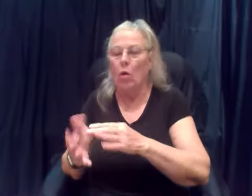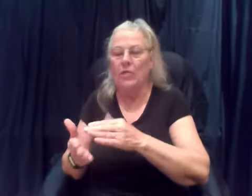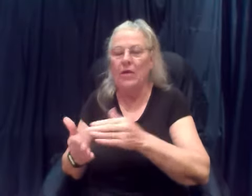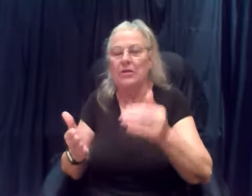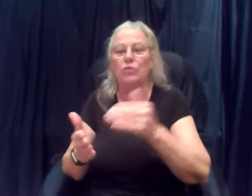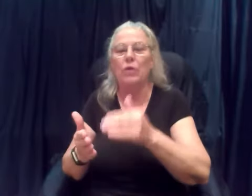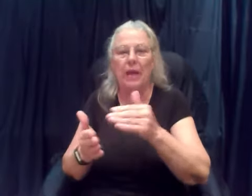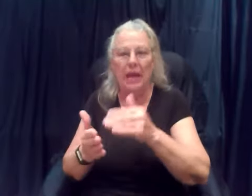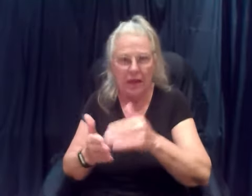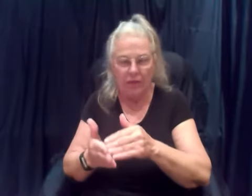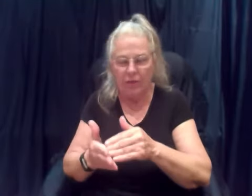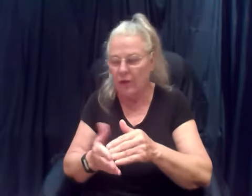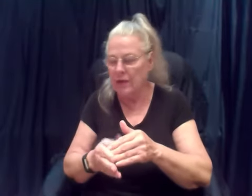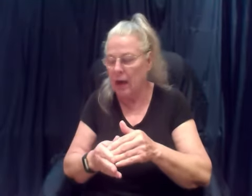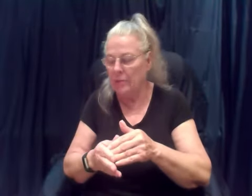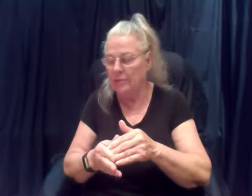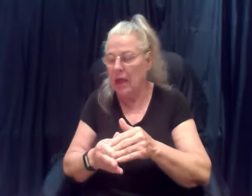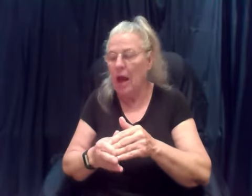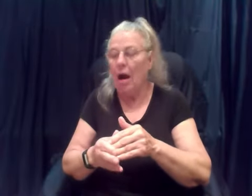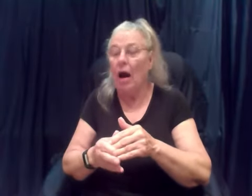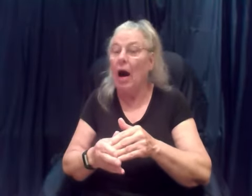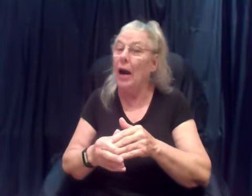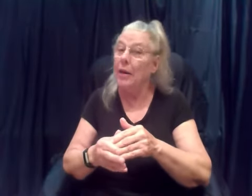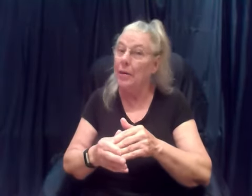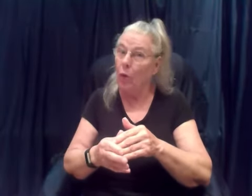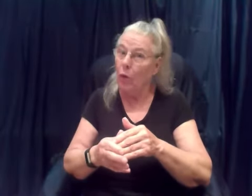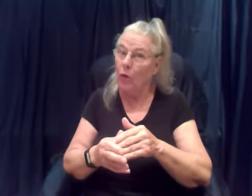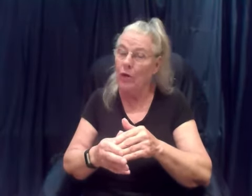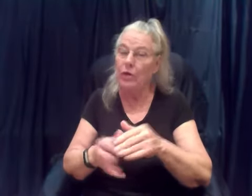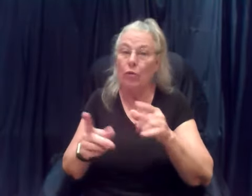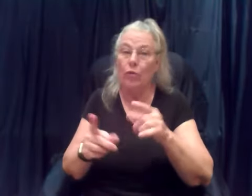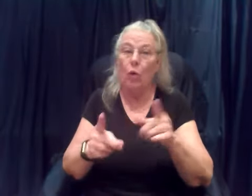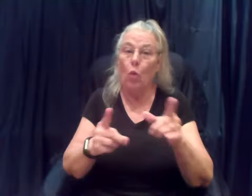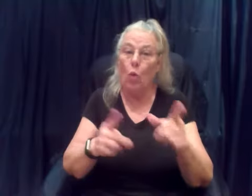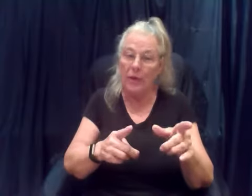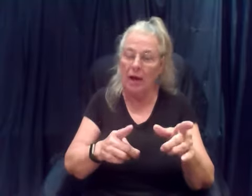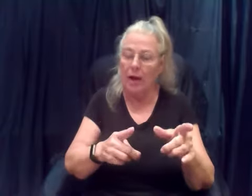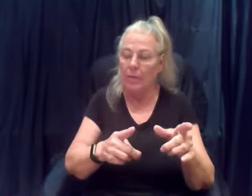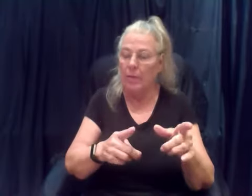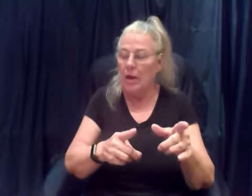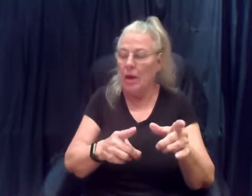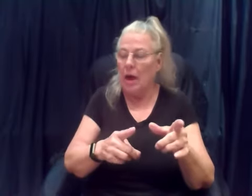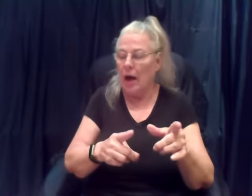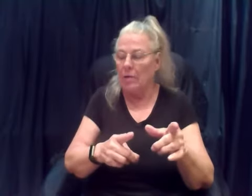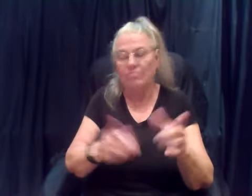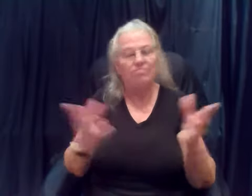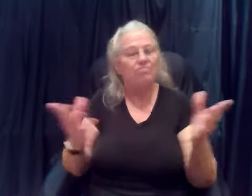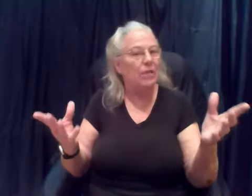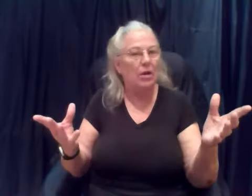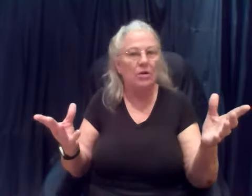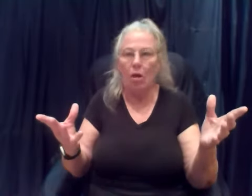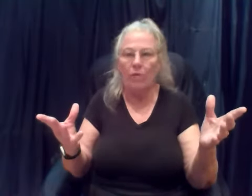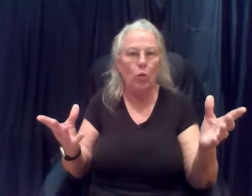that is repeated 3 times. I am only going to go through it one time um, because all of the words